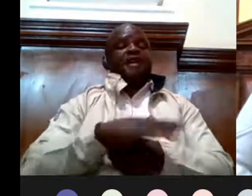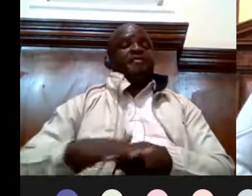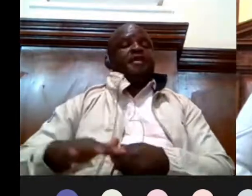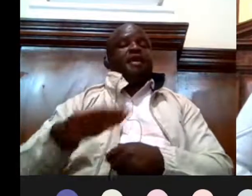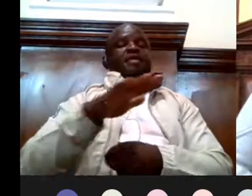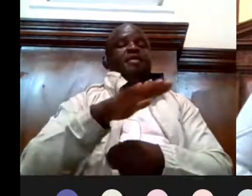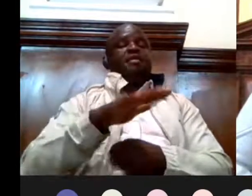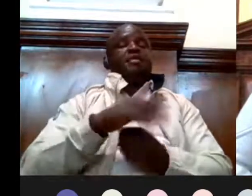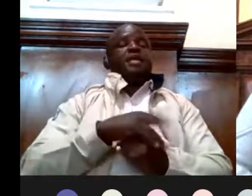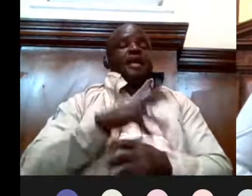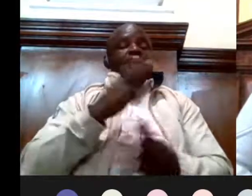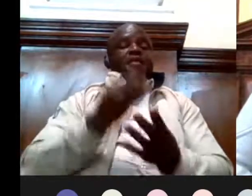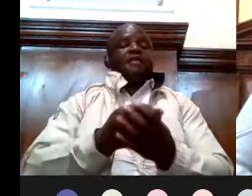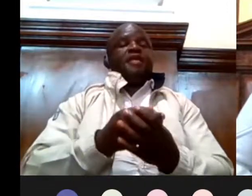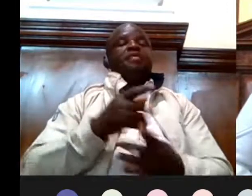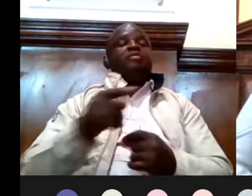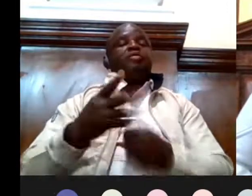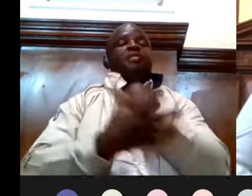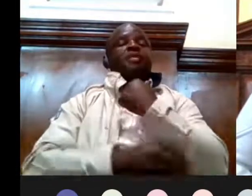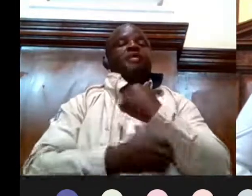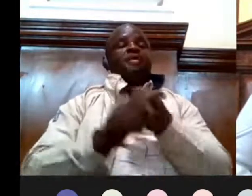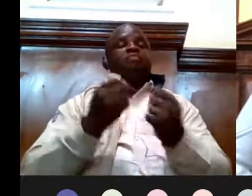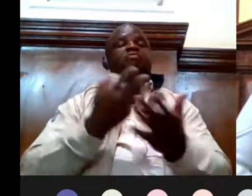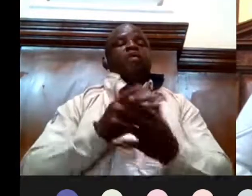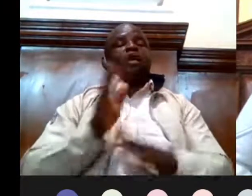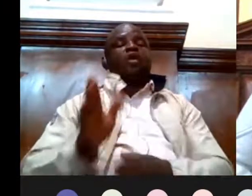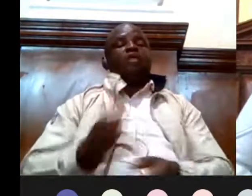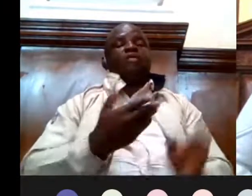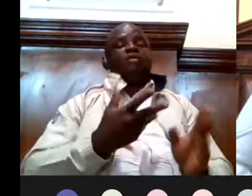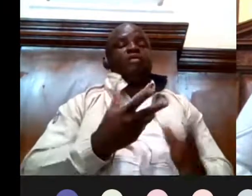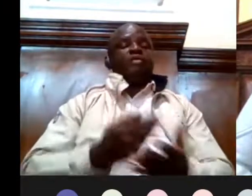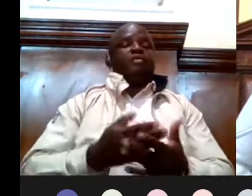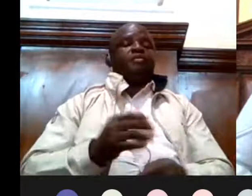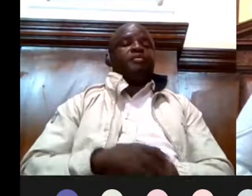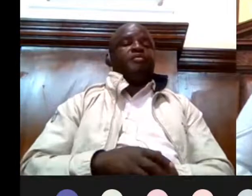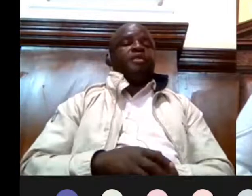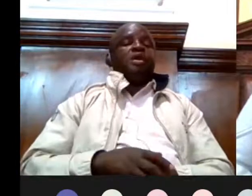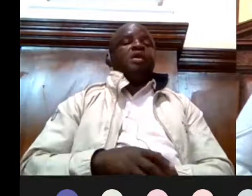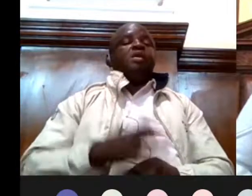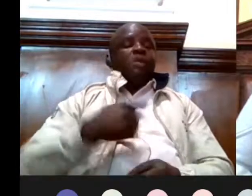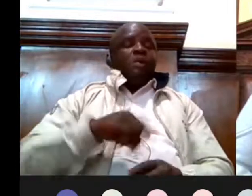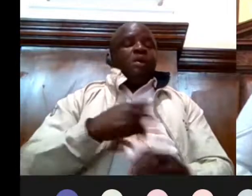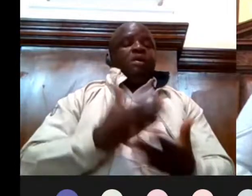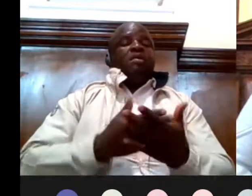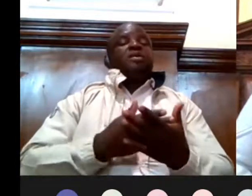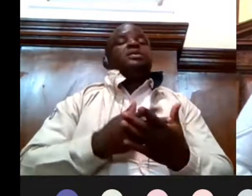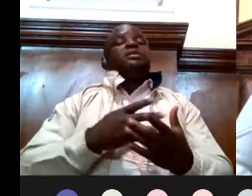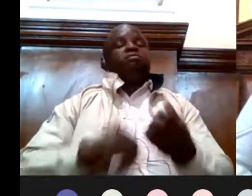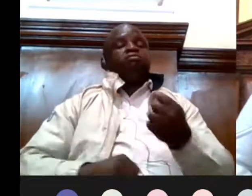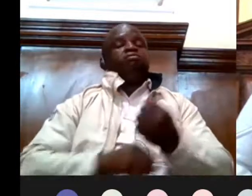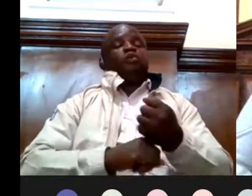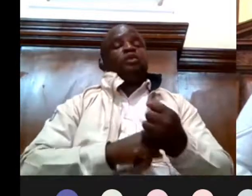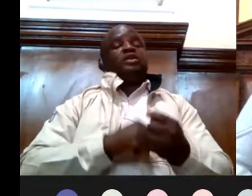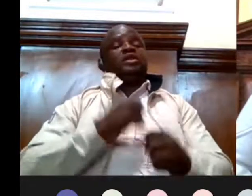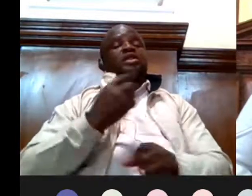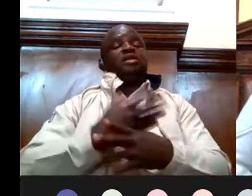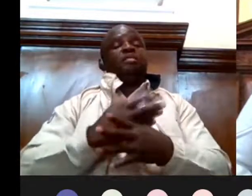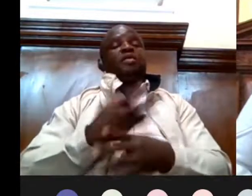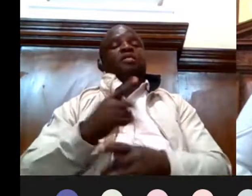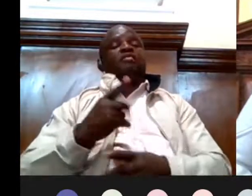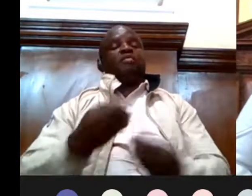premier, yonke into ekhoyo yendlala ingaba into yayizolo, singakwazi ukusebenzela abantwana, singakwazi